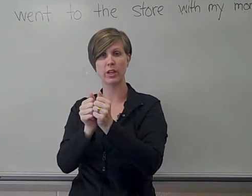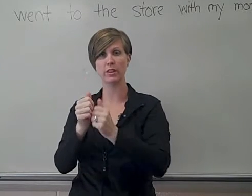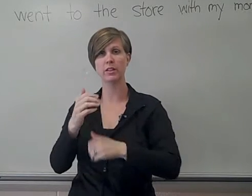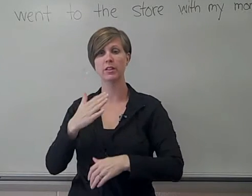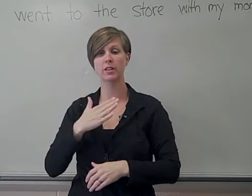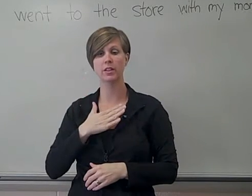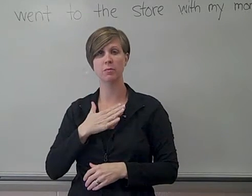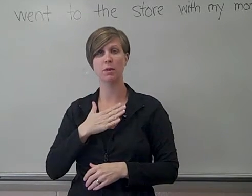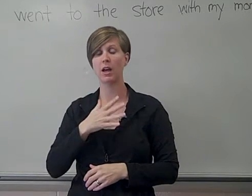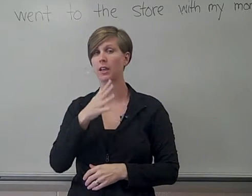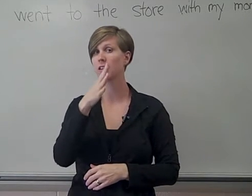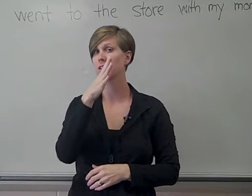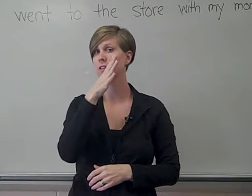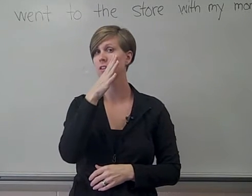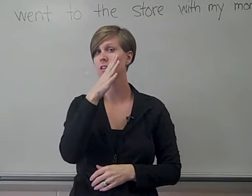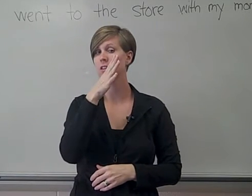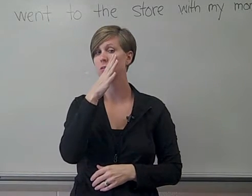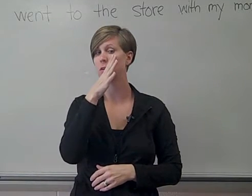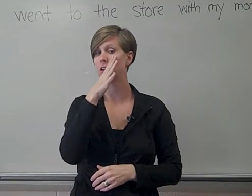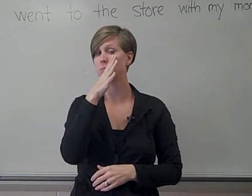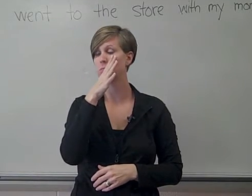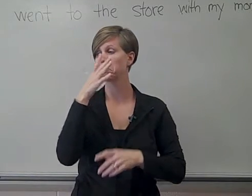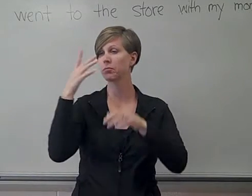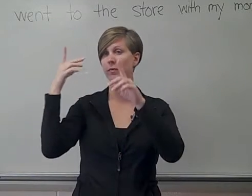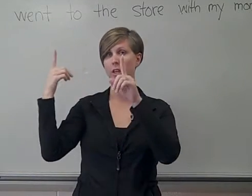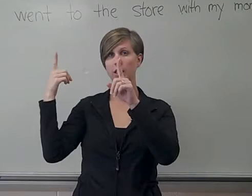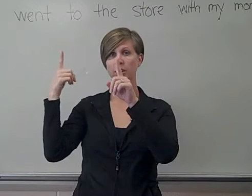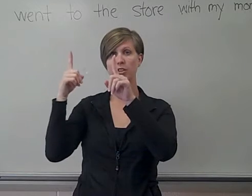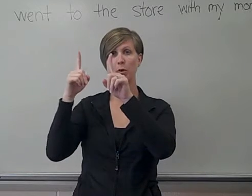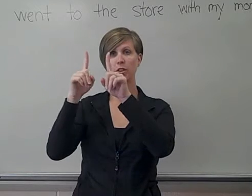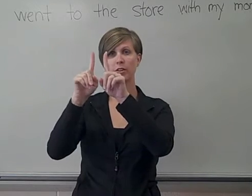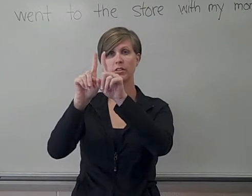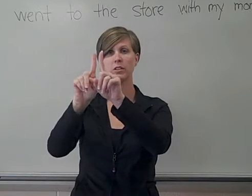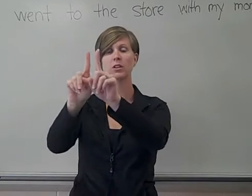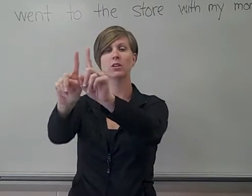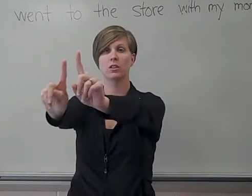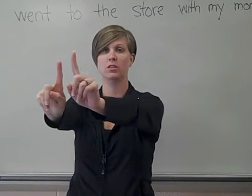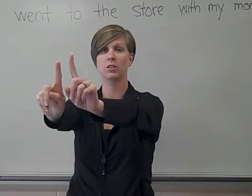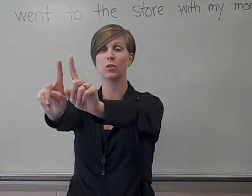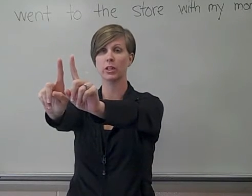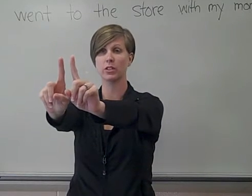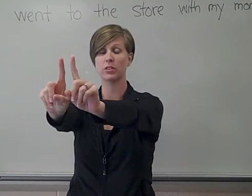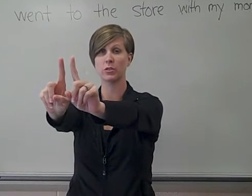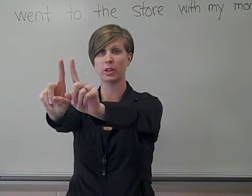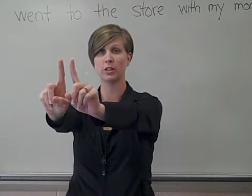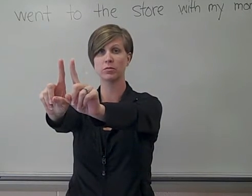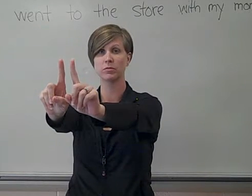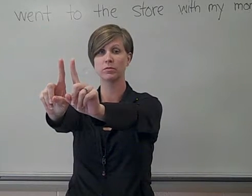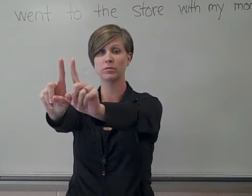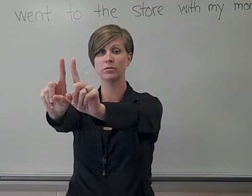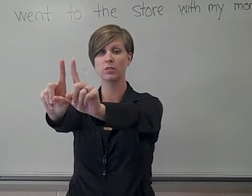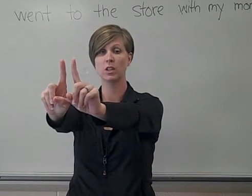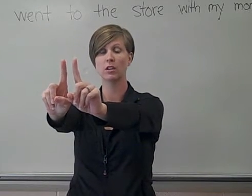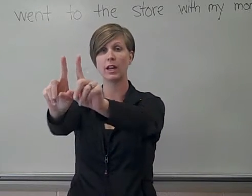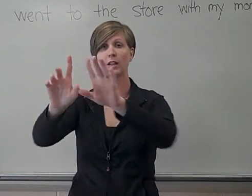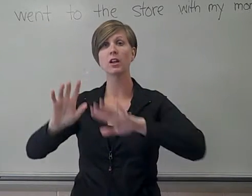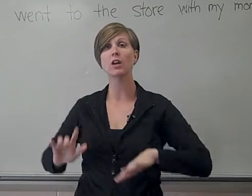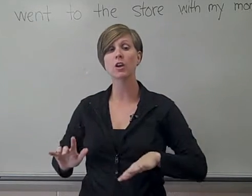with my mom. And here's the both of us going to the store. Okay,